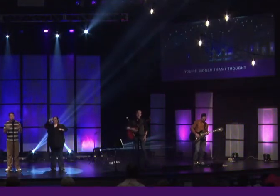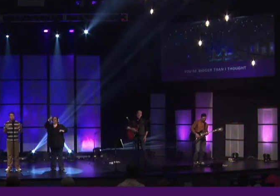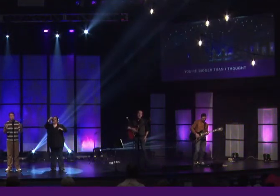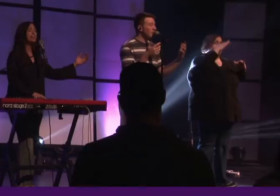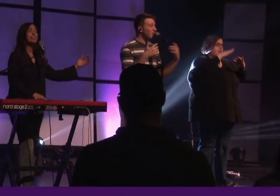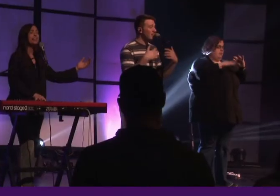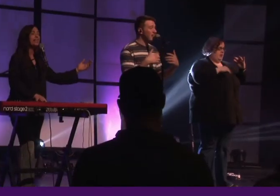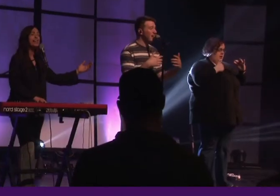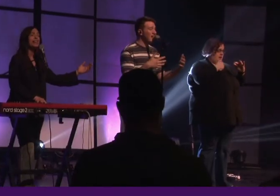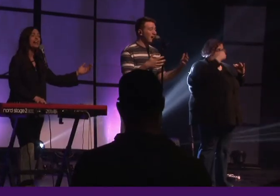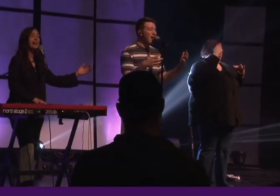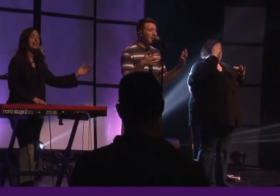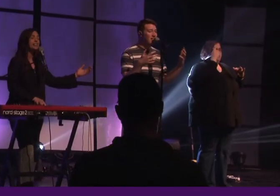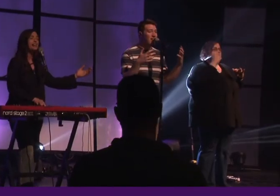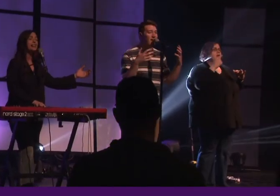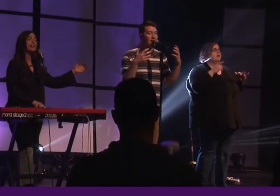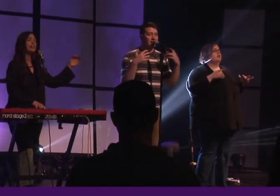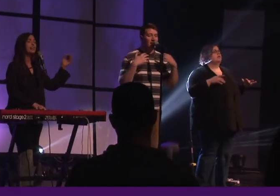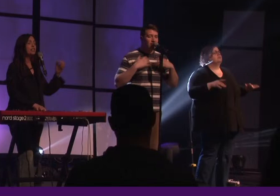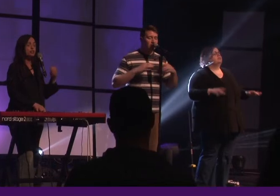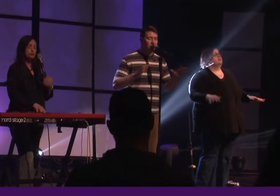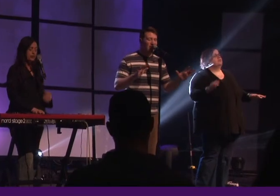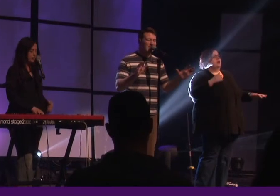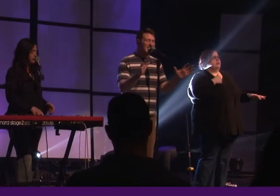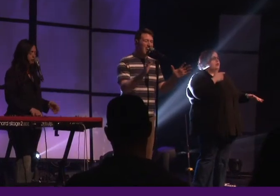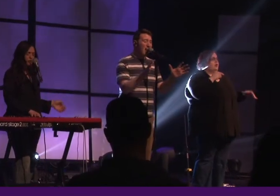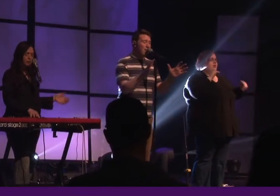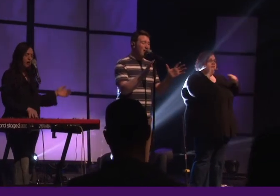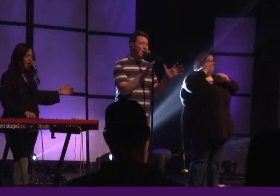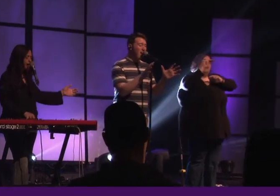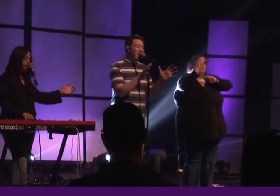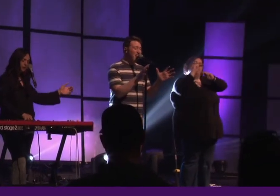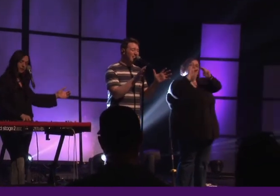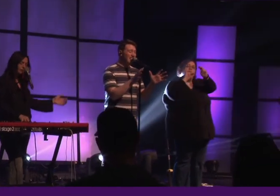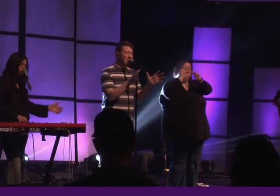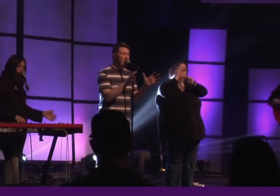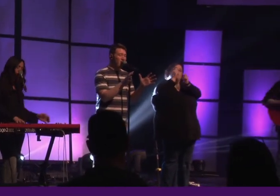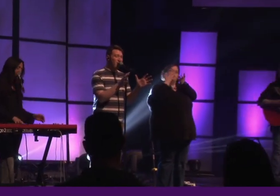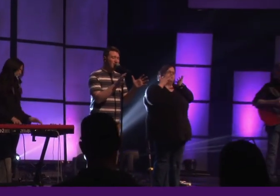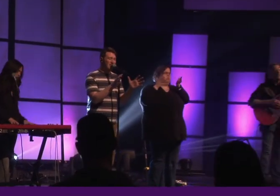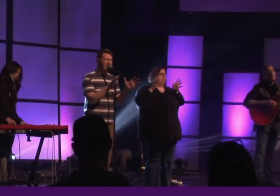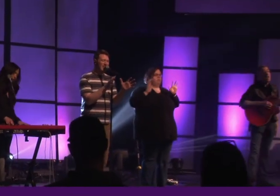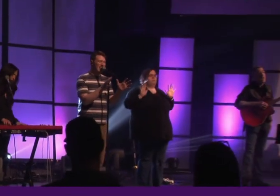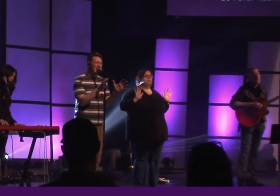You're bigger than I thought. So I stop all